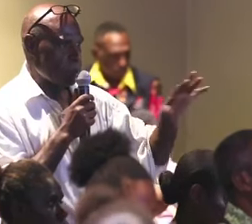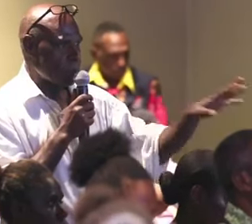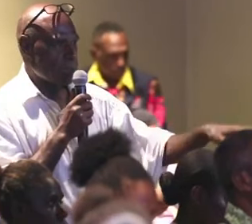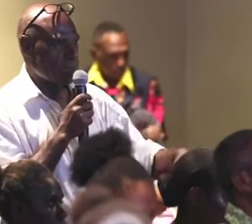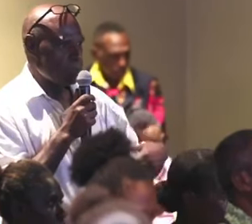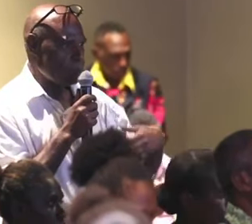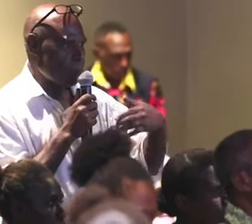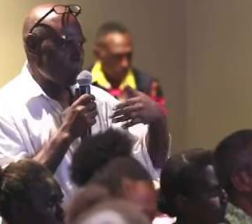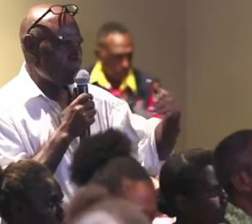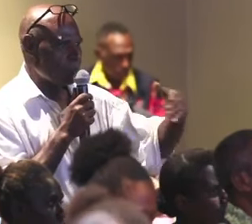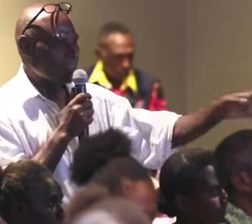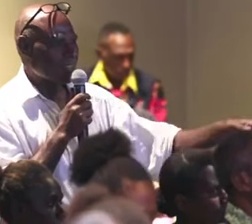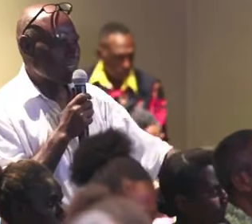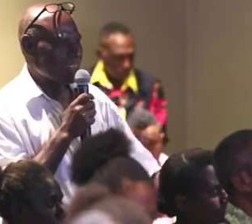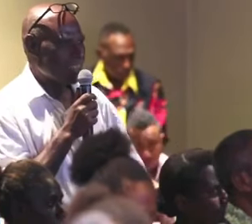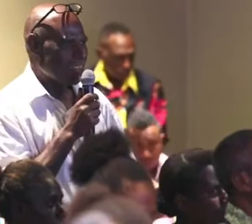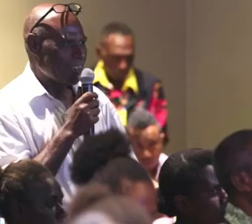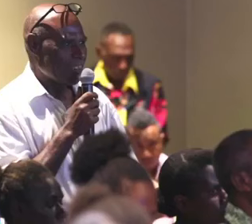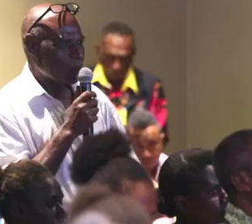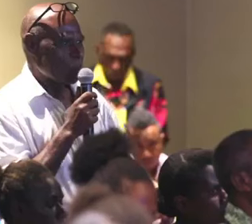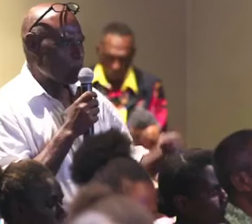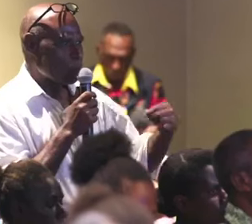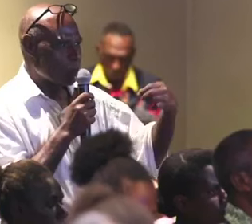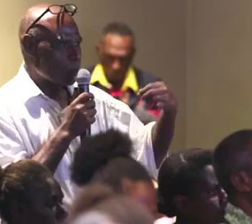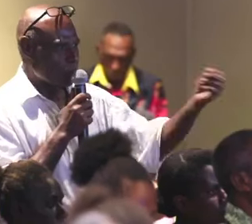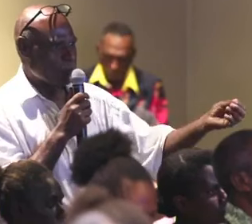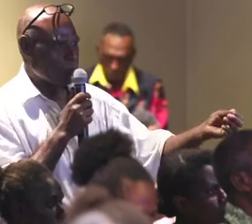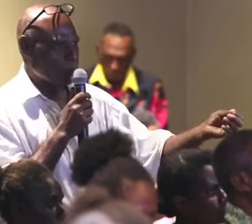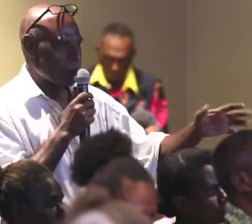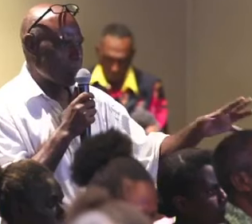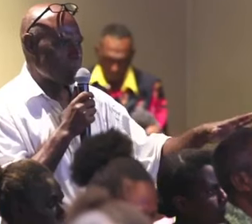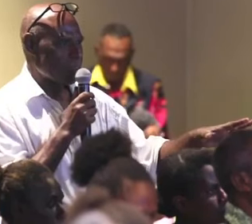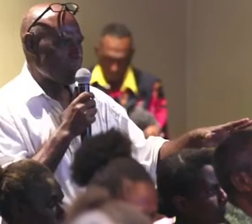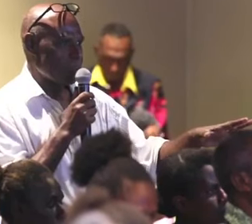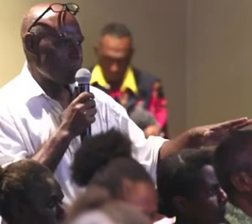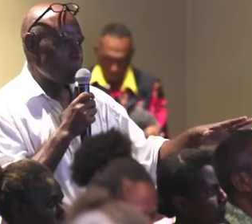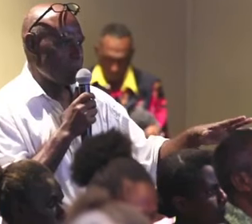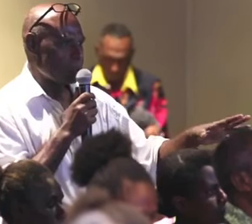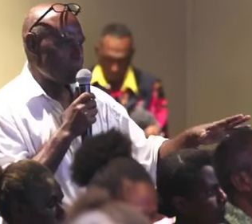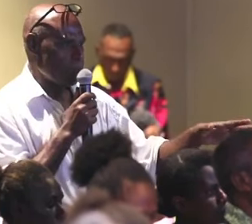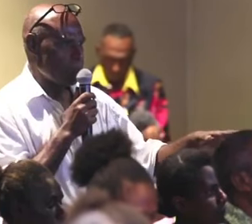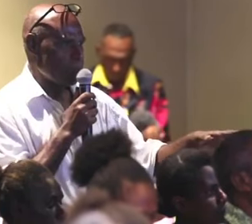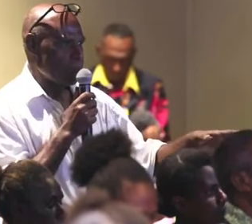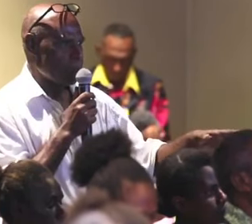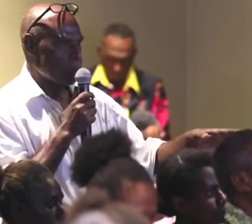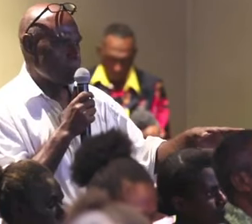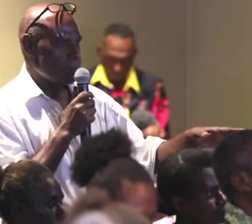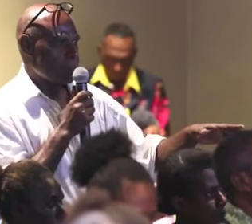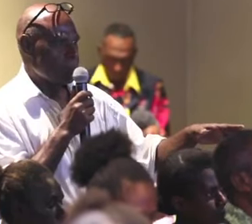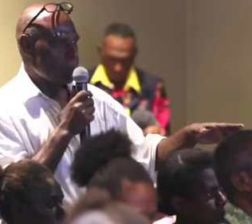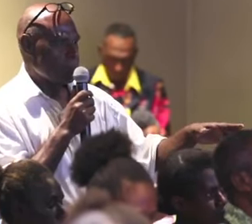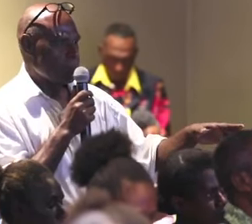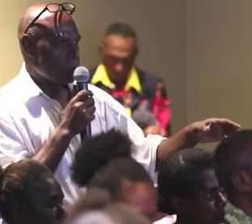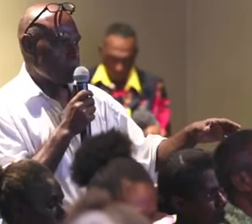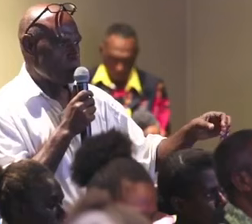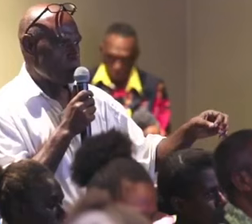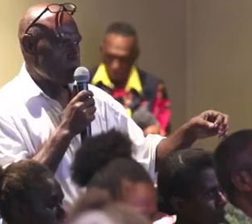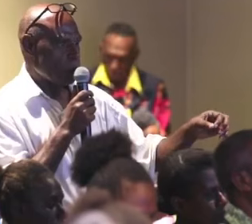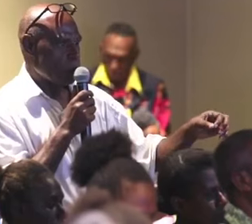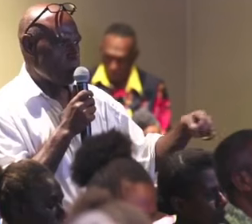somebody decided to ban my vehicles, so I owe National Development Bank, say, $500,000.